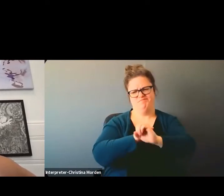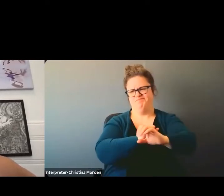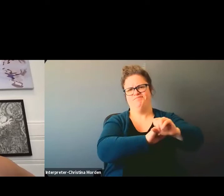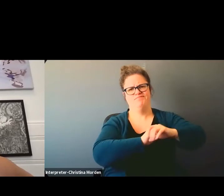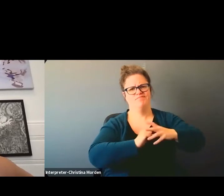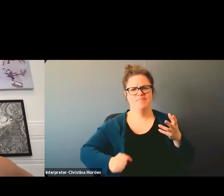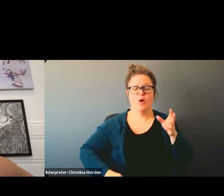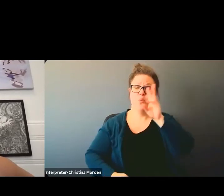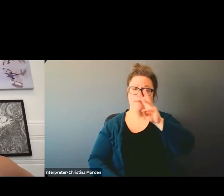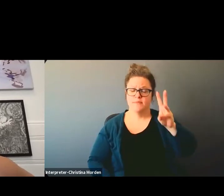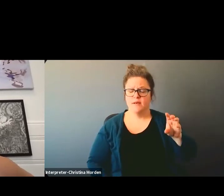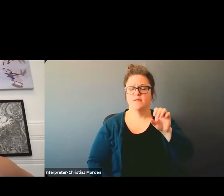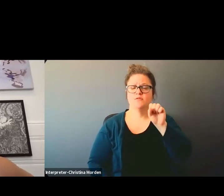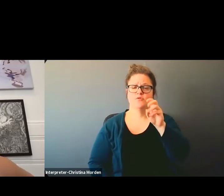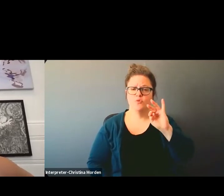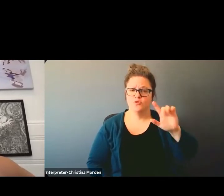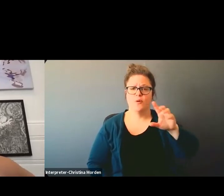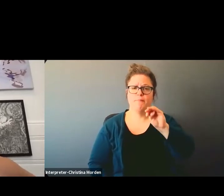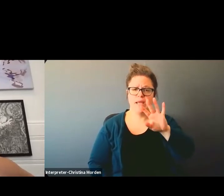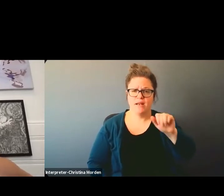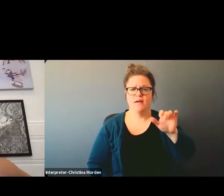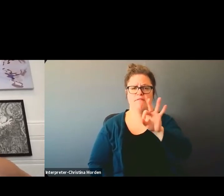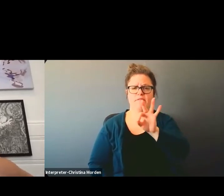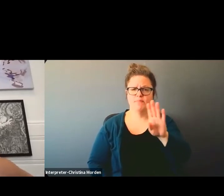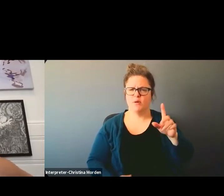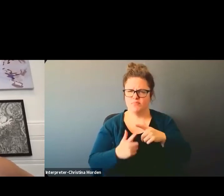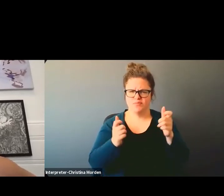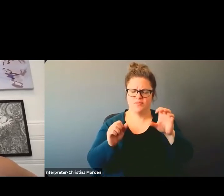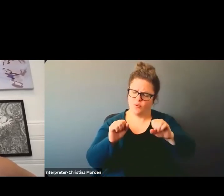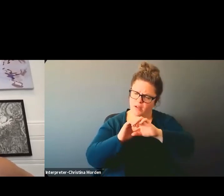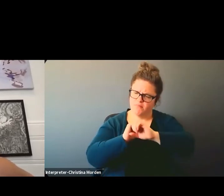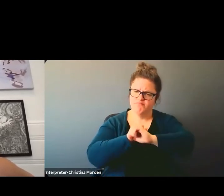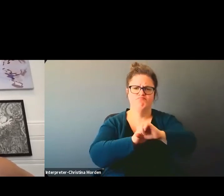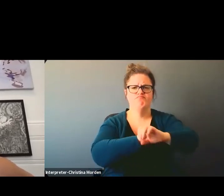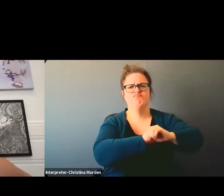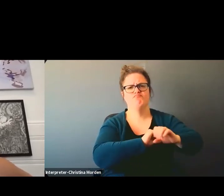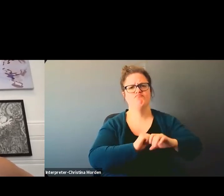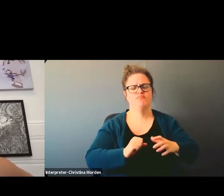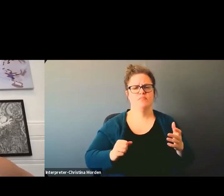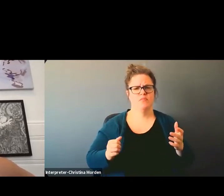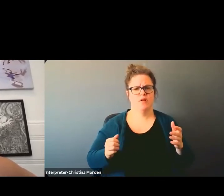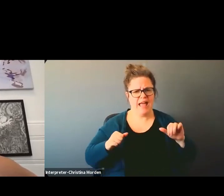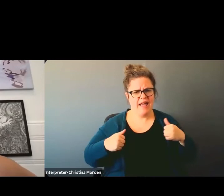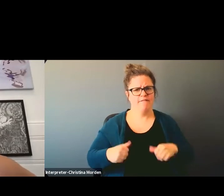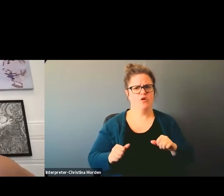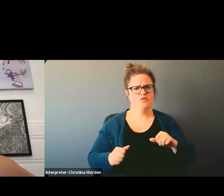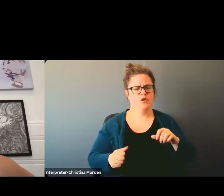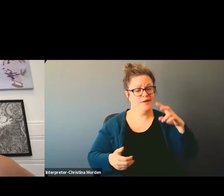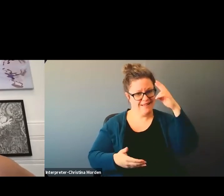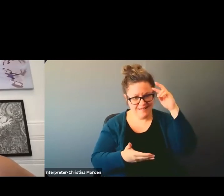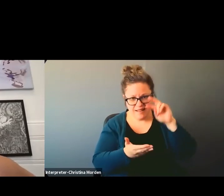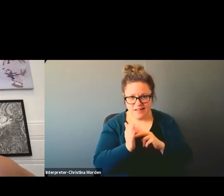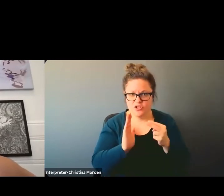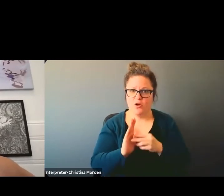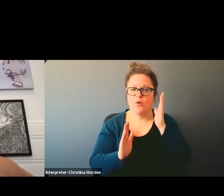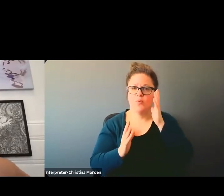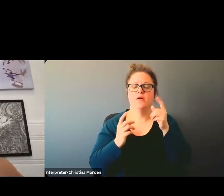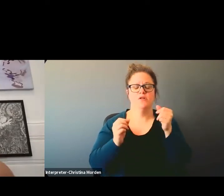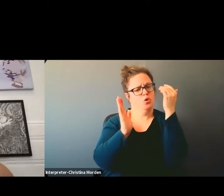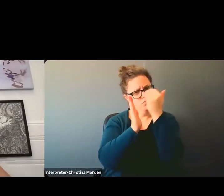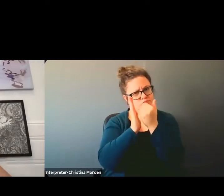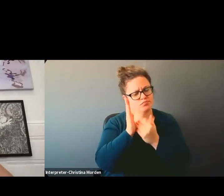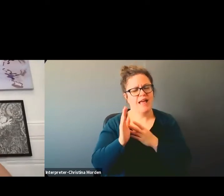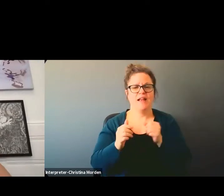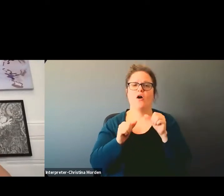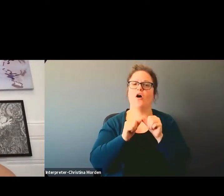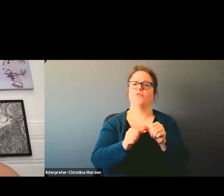Websites and social media accounts should make it clear your efforts are important, intentional, and ongoing. Also,